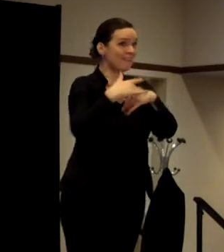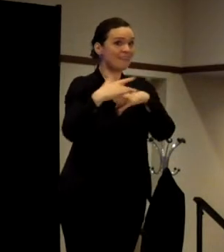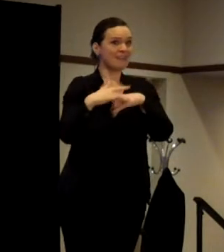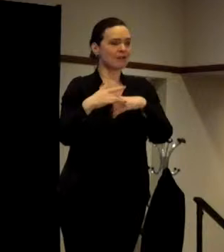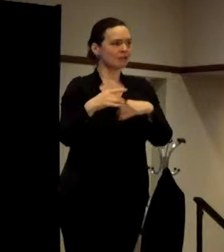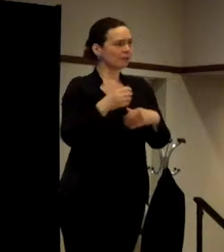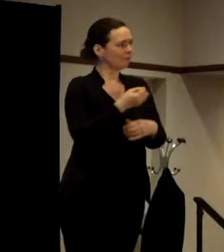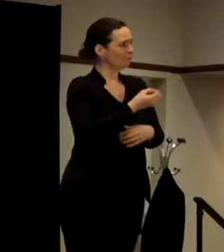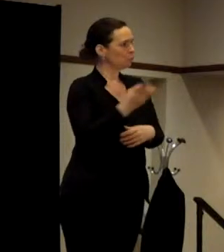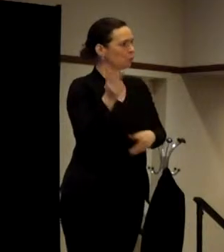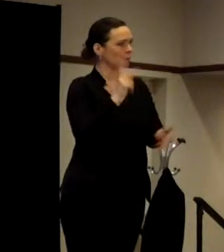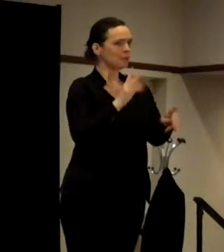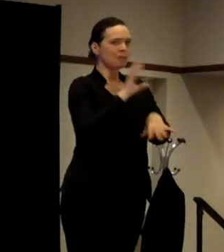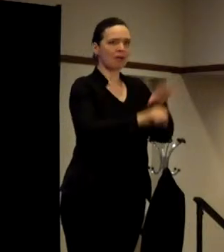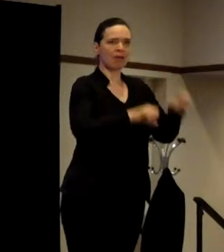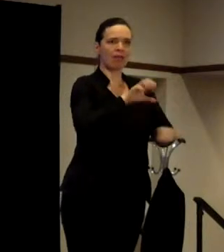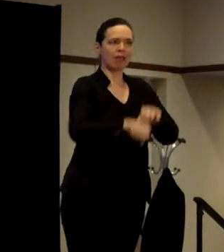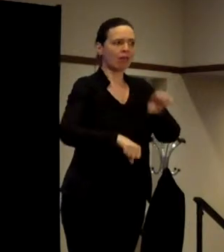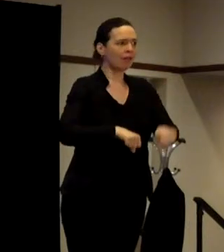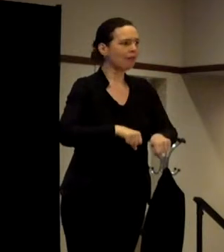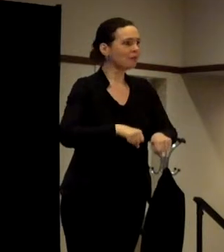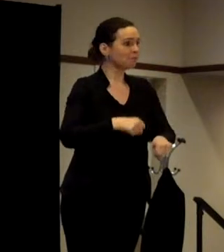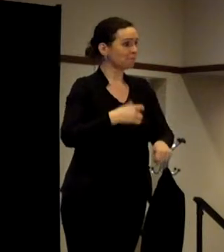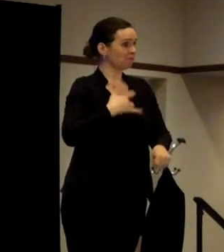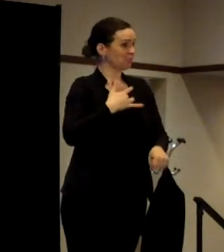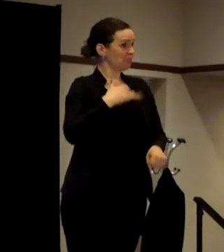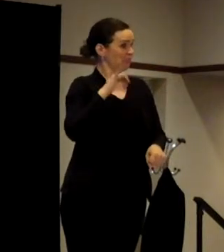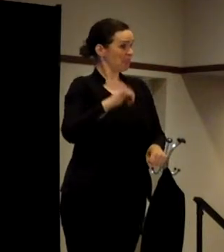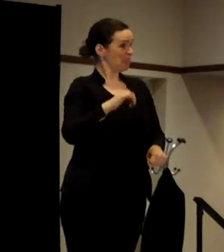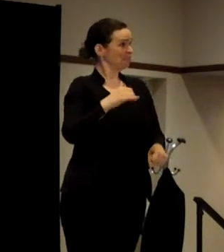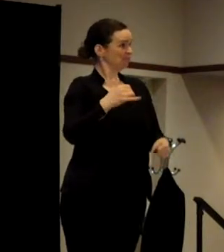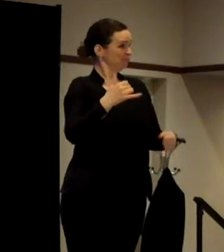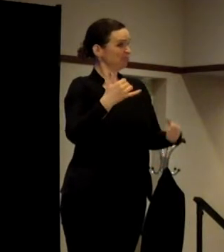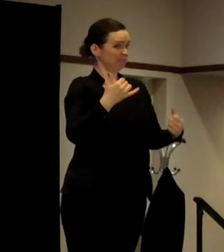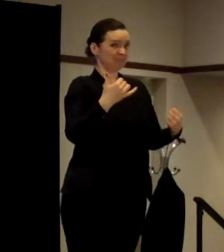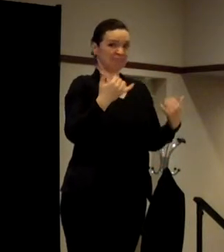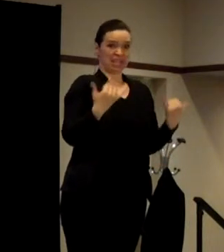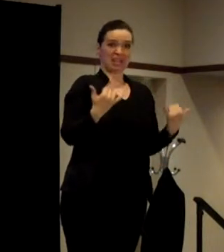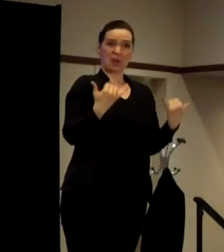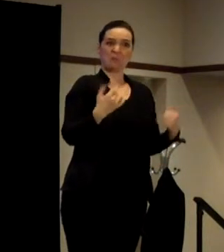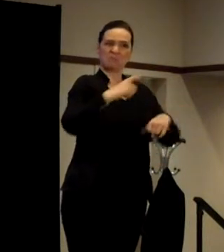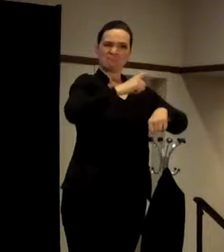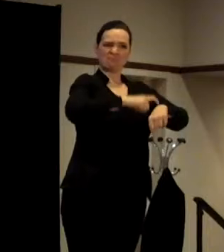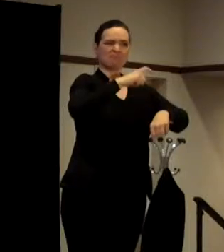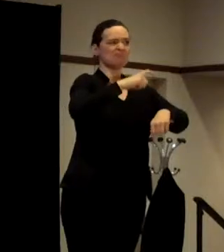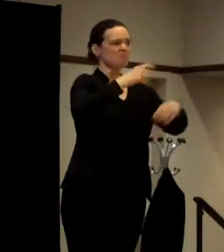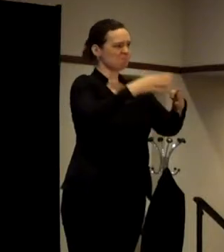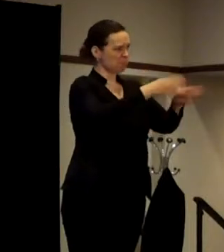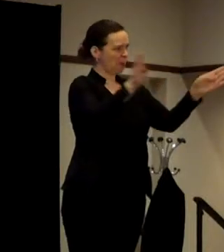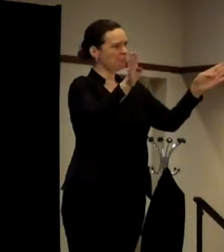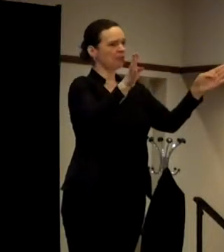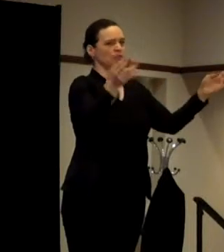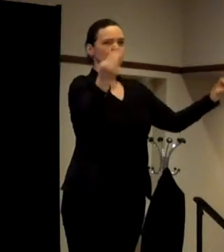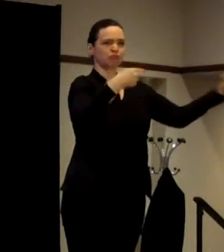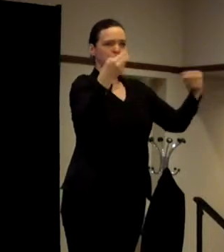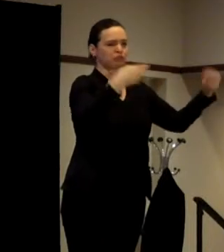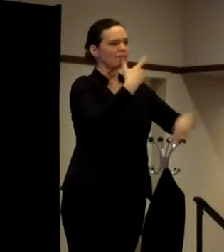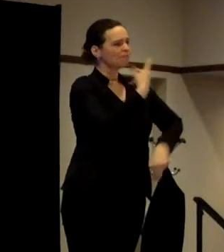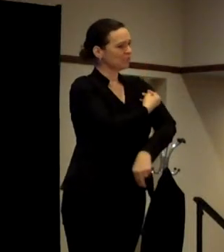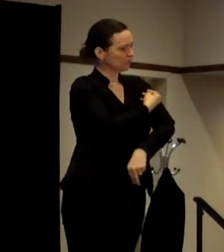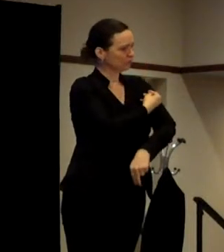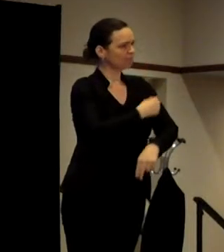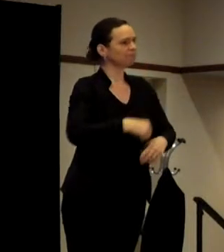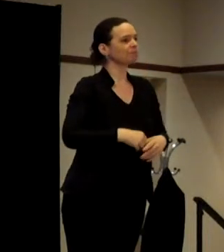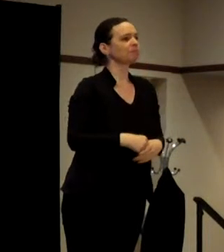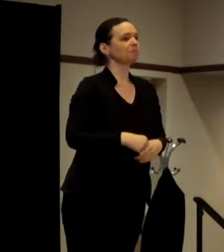think, is warranted. So we've shared our thoughts and intelligence with the state. Hopefully, they move on that in the near